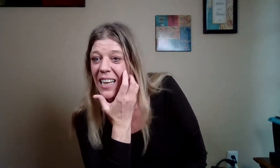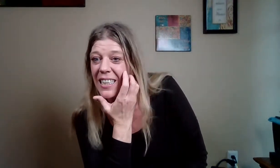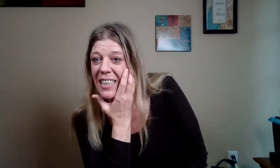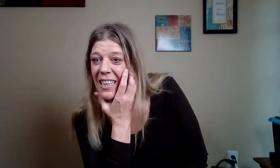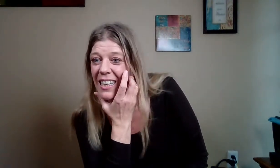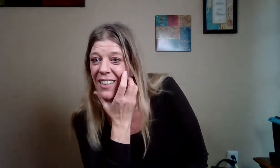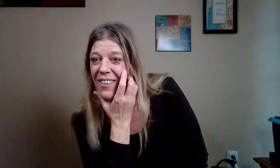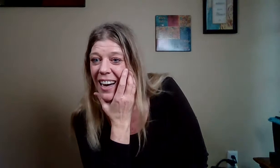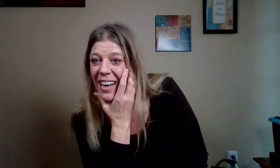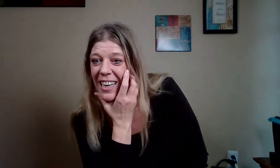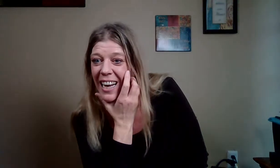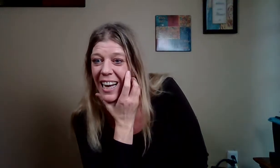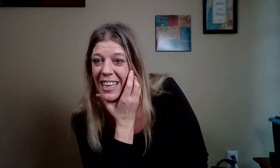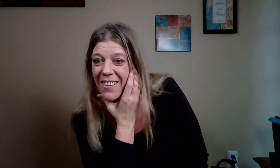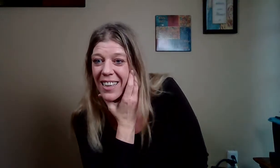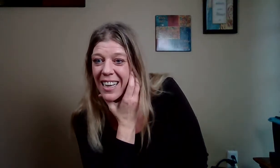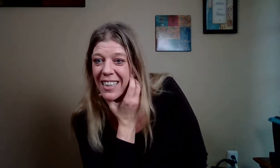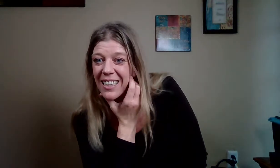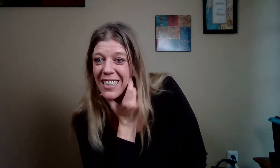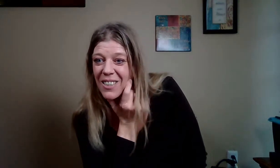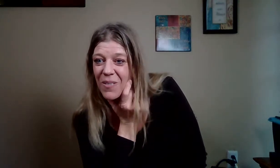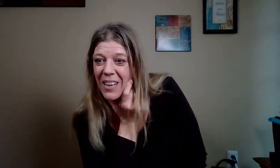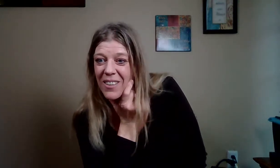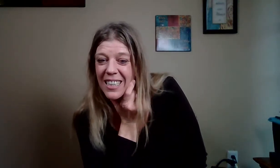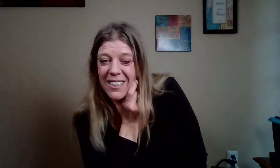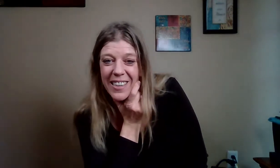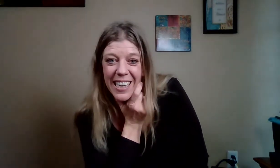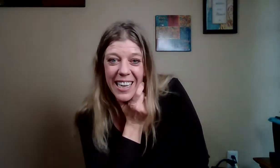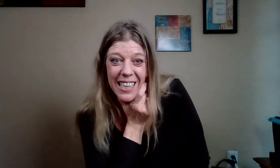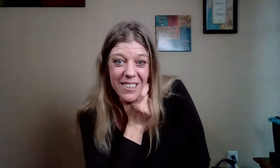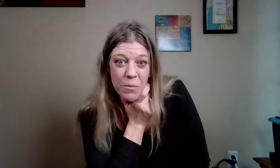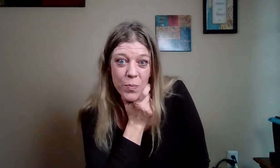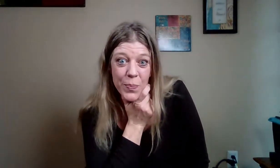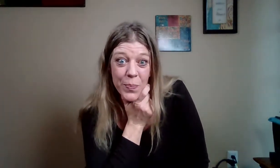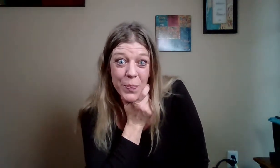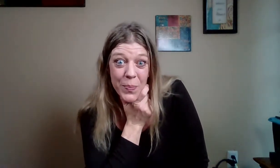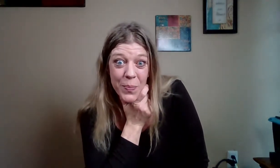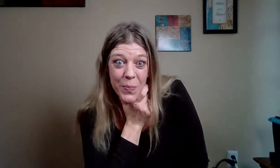And you got it, Annie. What color is your favorite toilet?